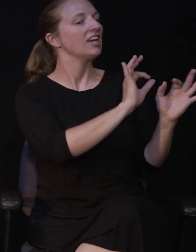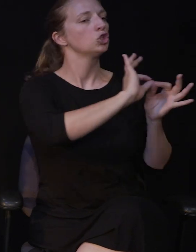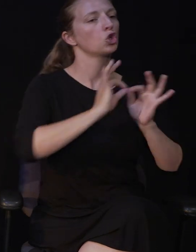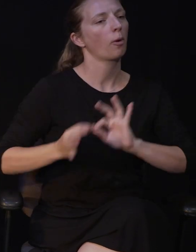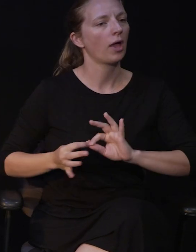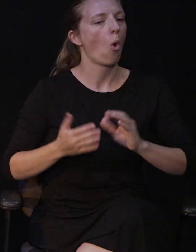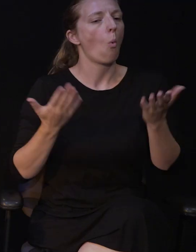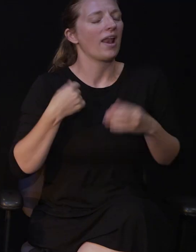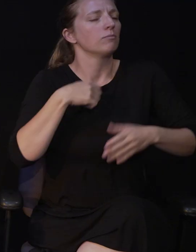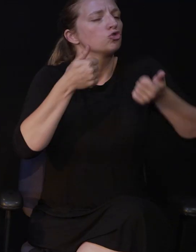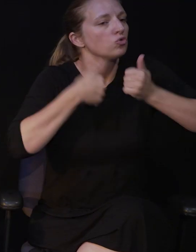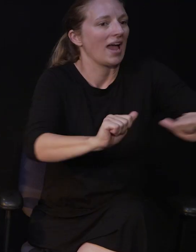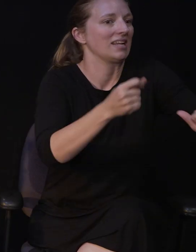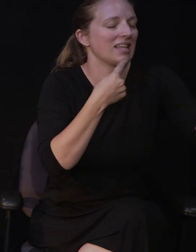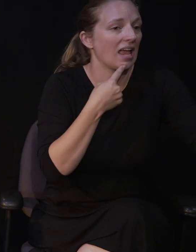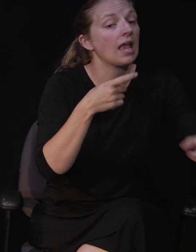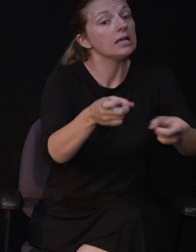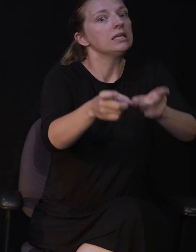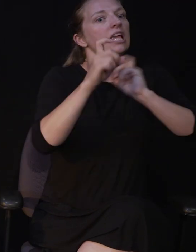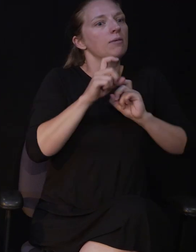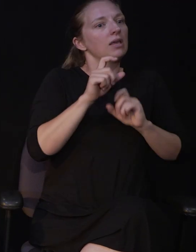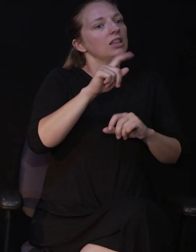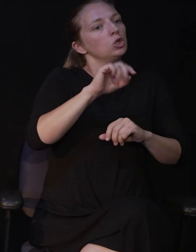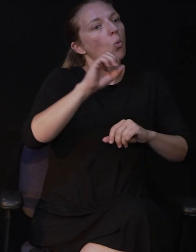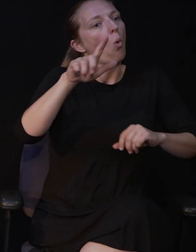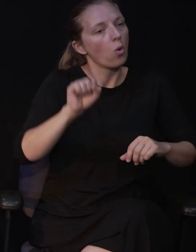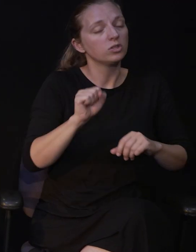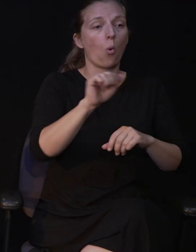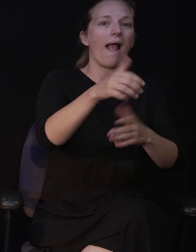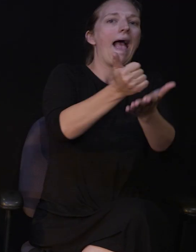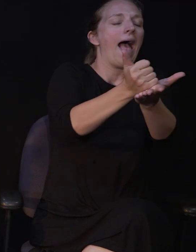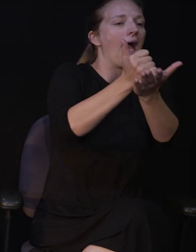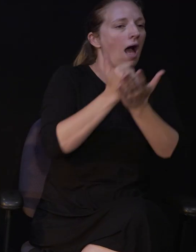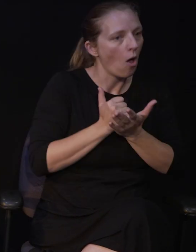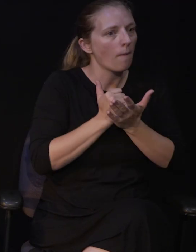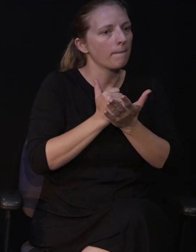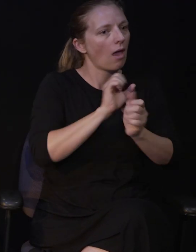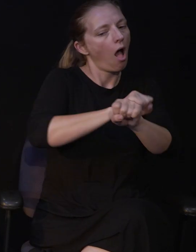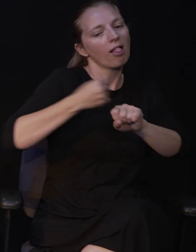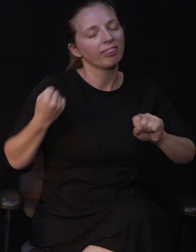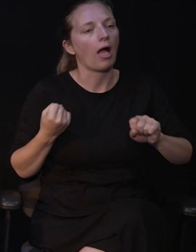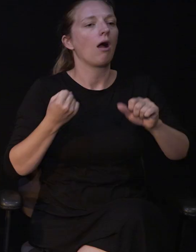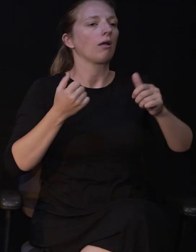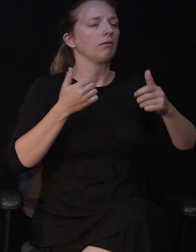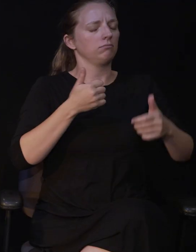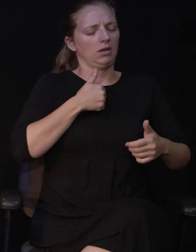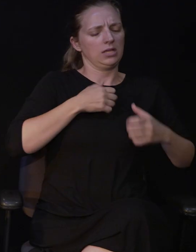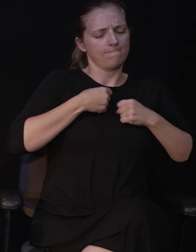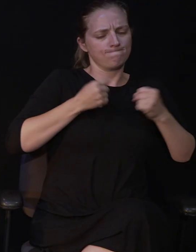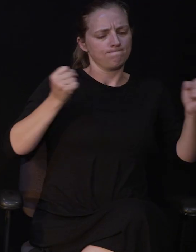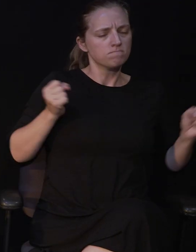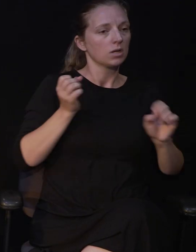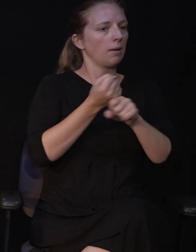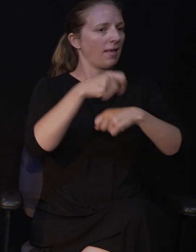I'm trying to say and give me the tools, or at least help me unlock the tools that I already have to make it happen for me.